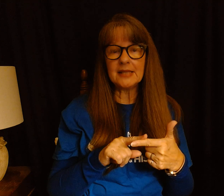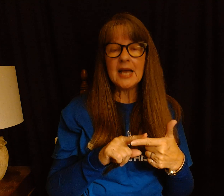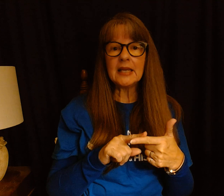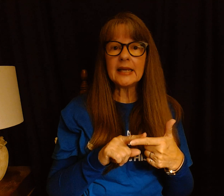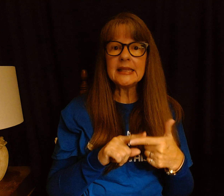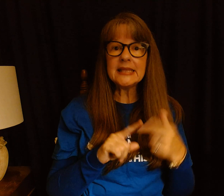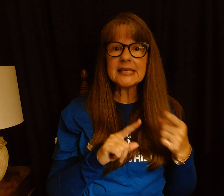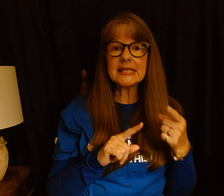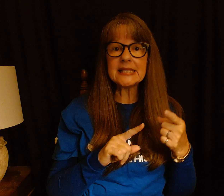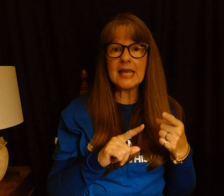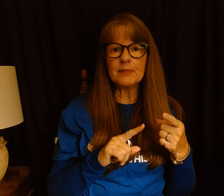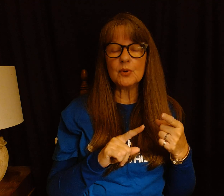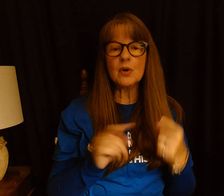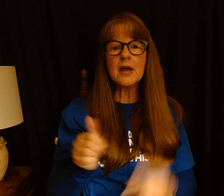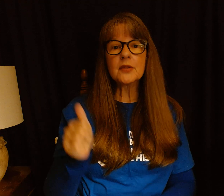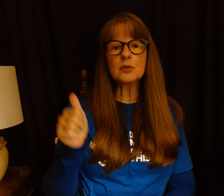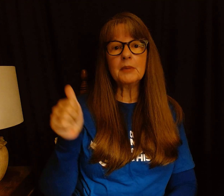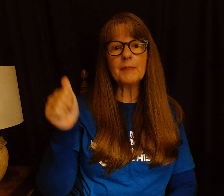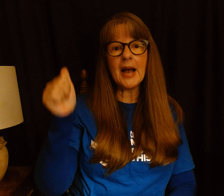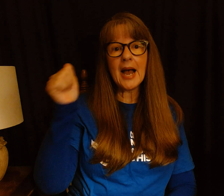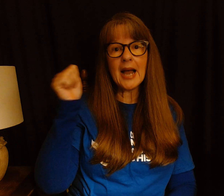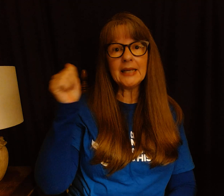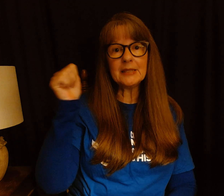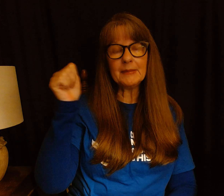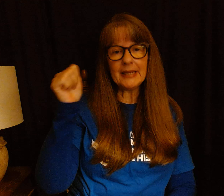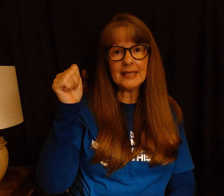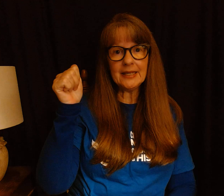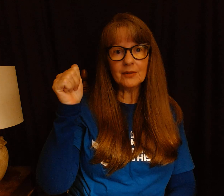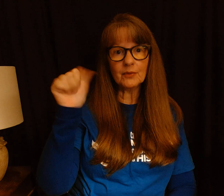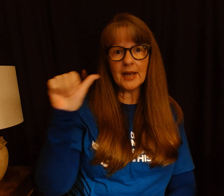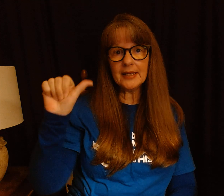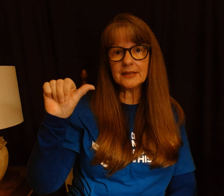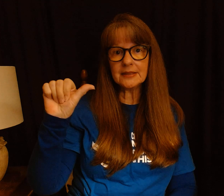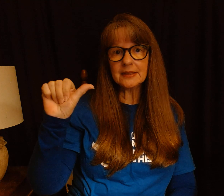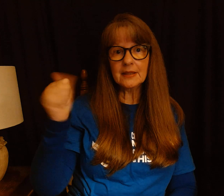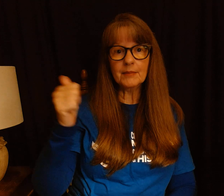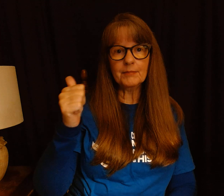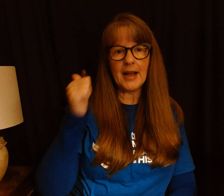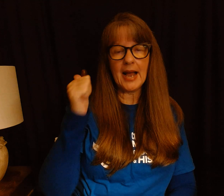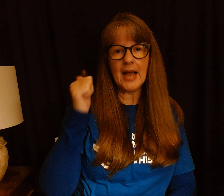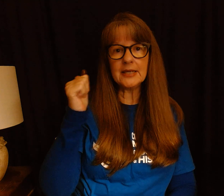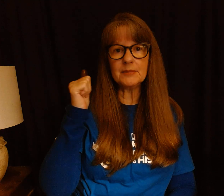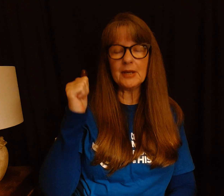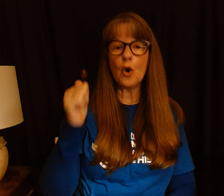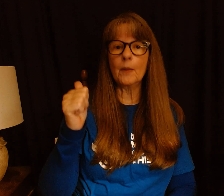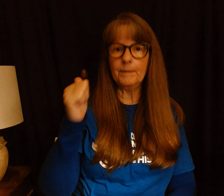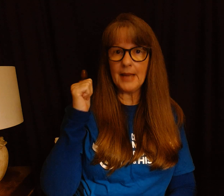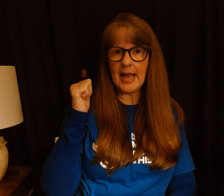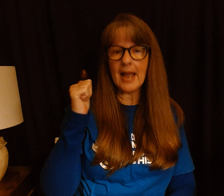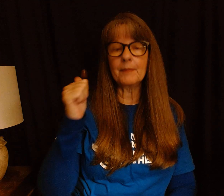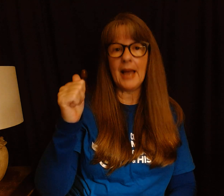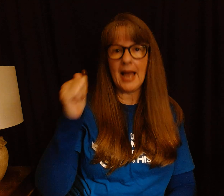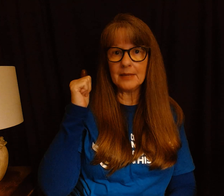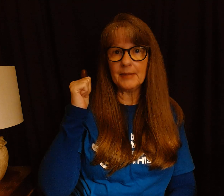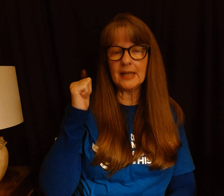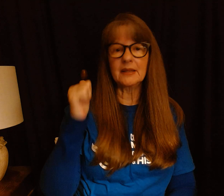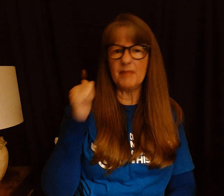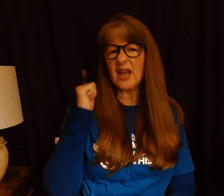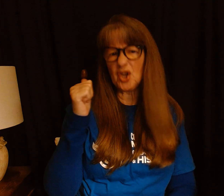Like in this example, this would be behind me, right? Behind me or behind me, like the